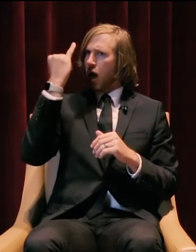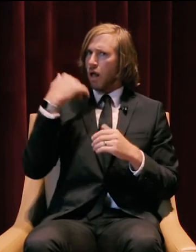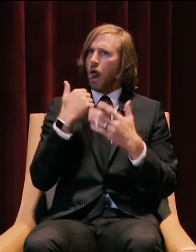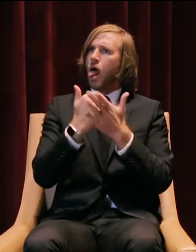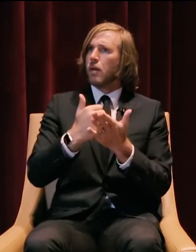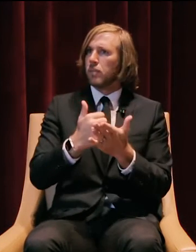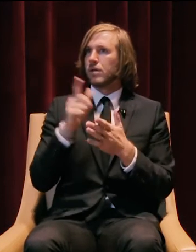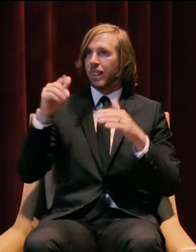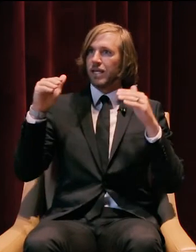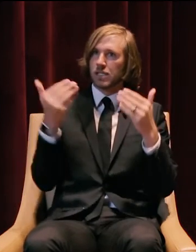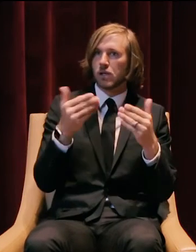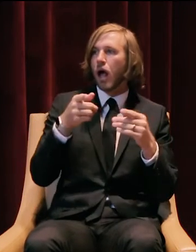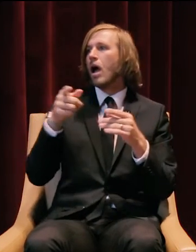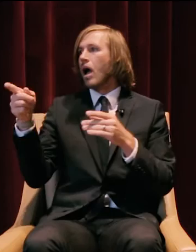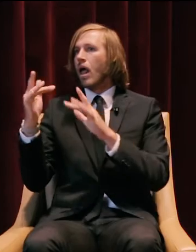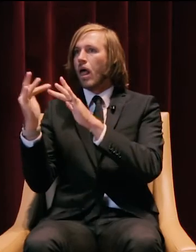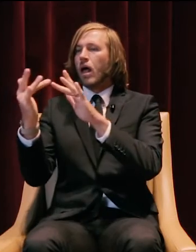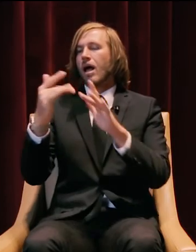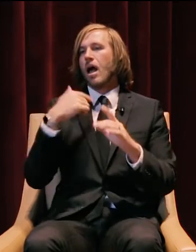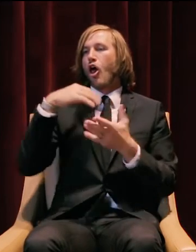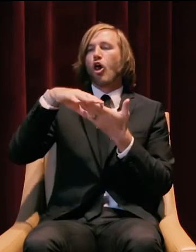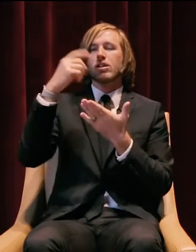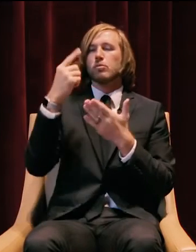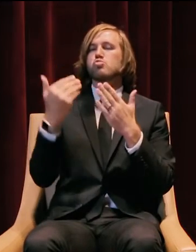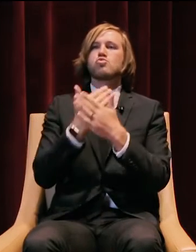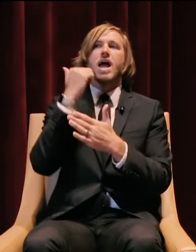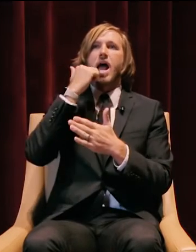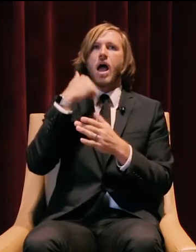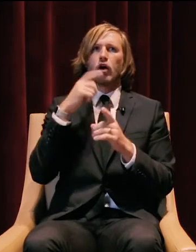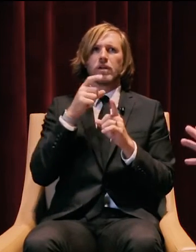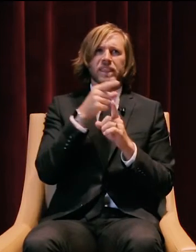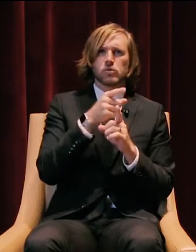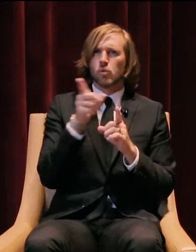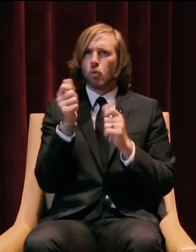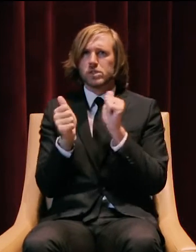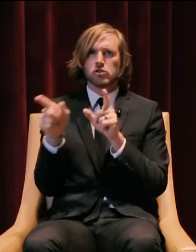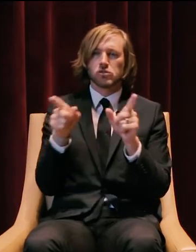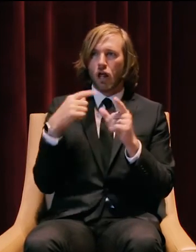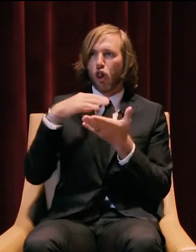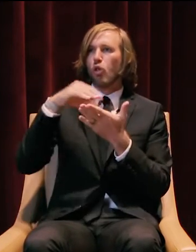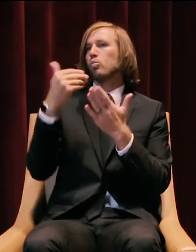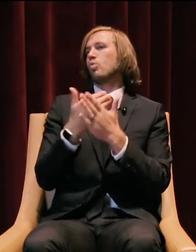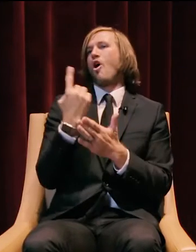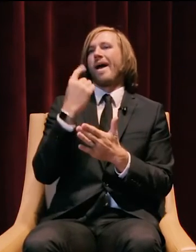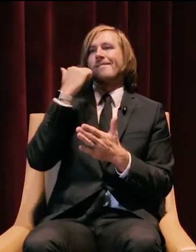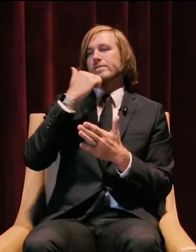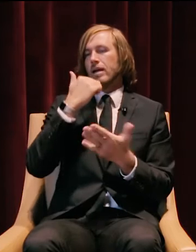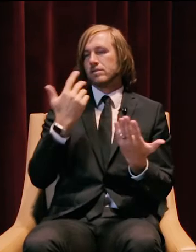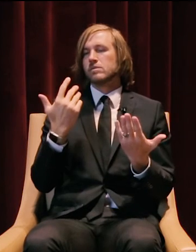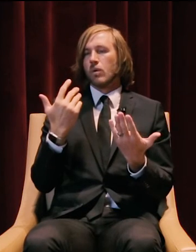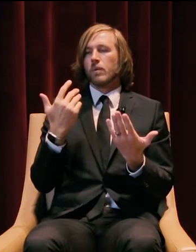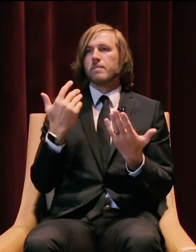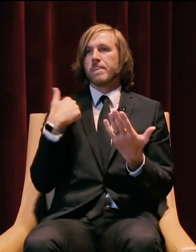help you." They introduce me to people. I learn something every day on I should go this way or this way with it. And so